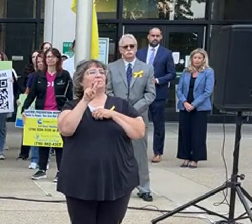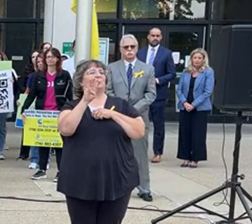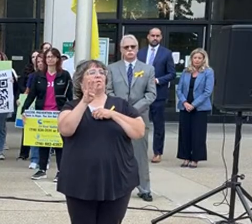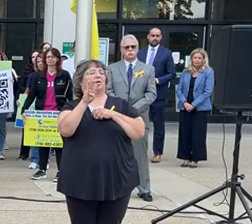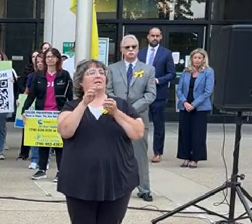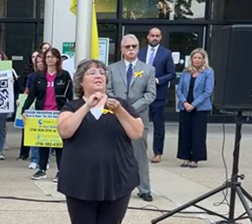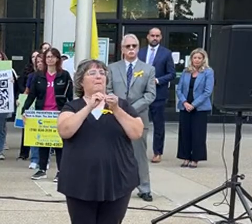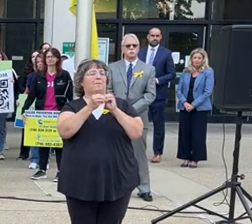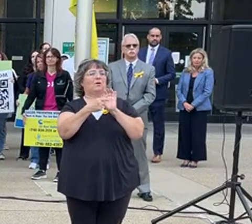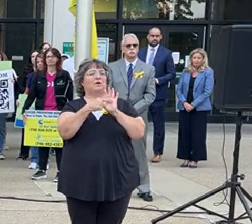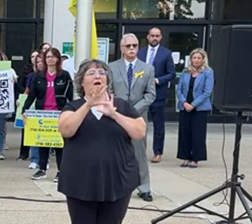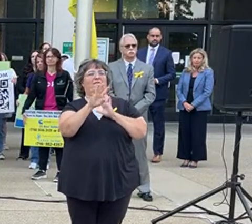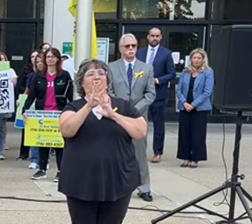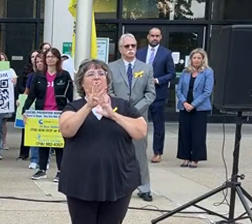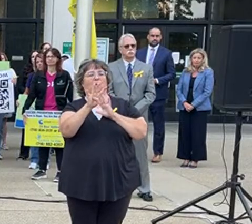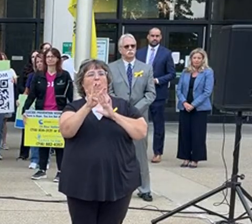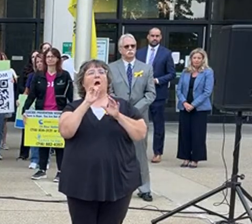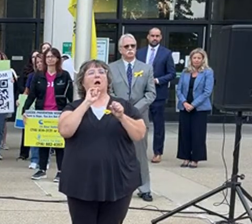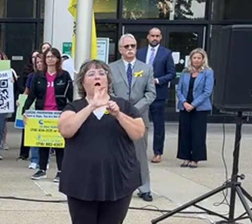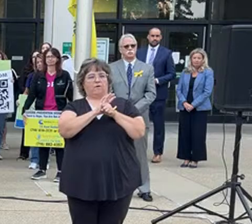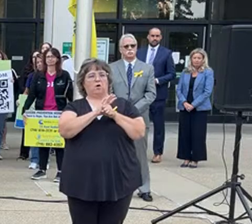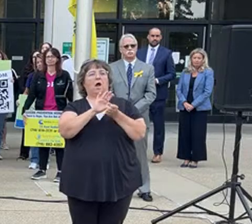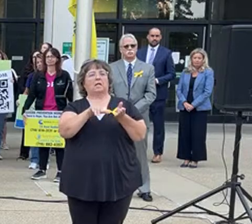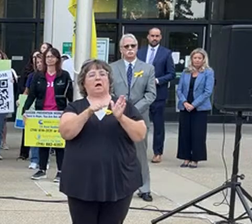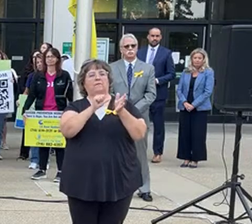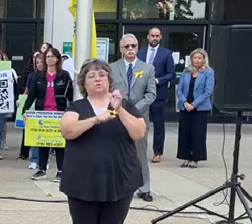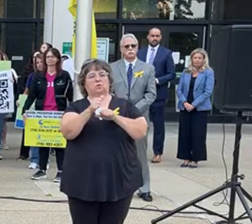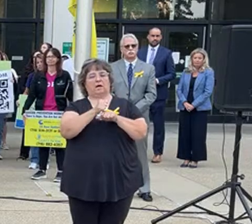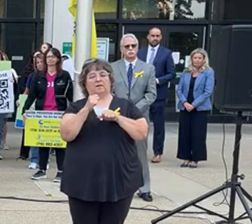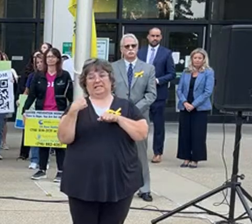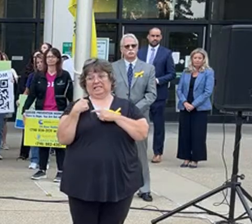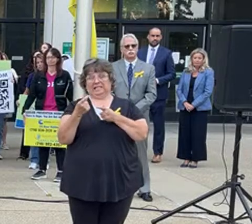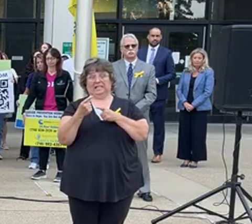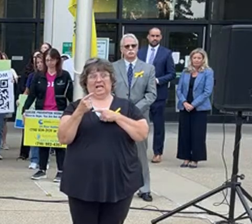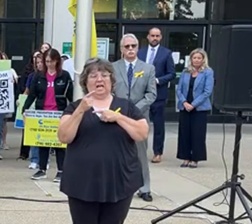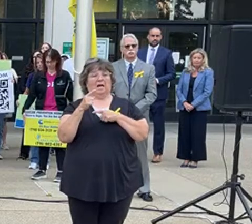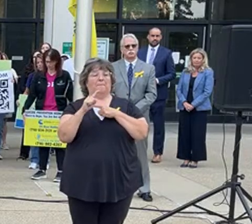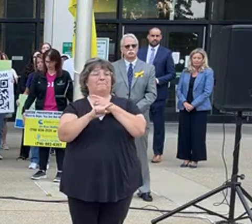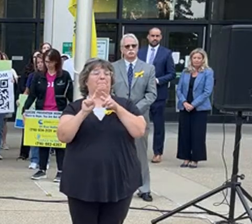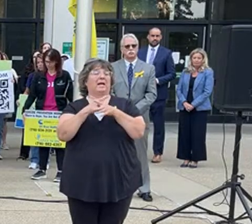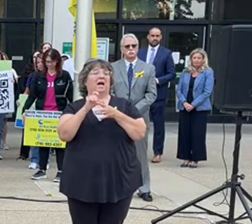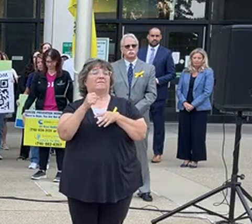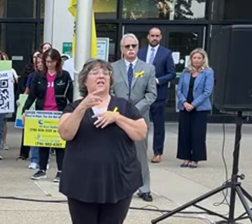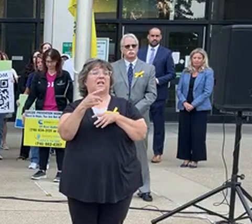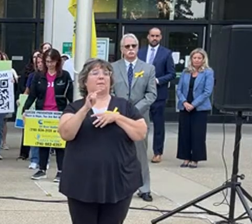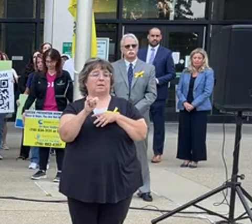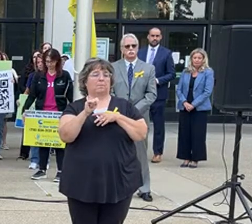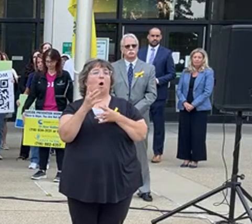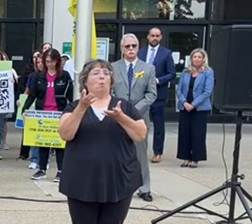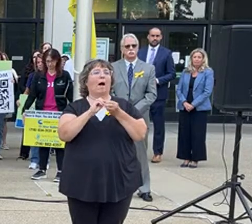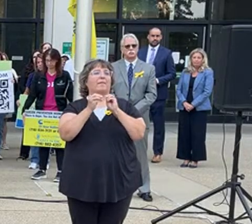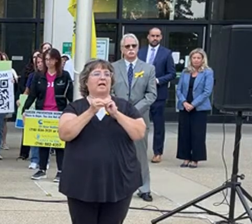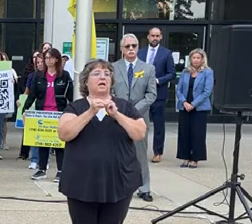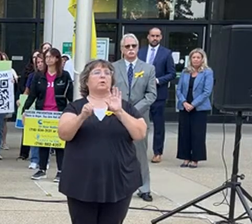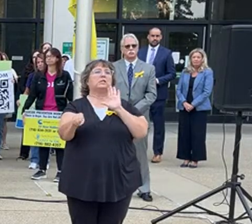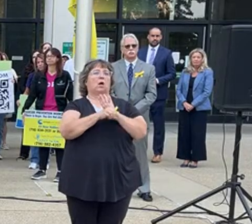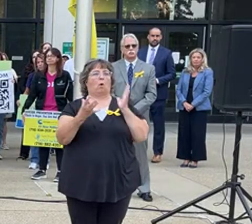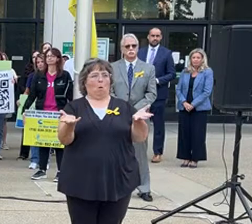show that 54 confirmed deaths by suicide through the beginning of September. And we want that number to be